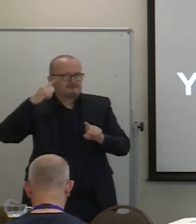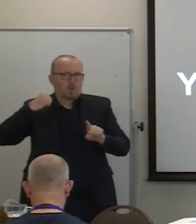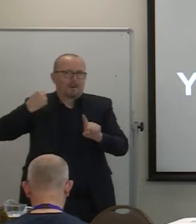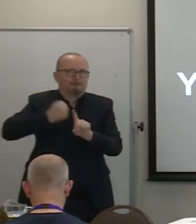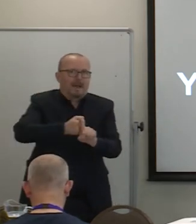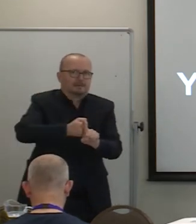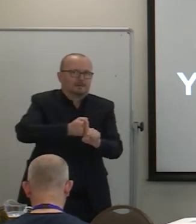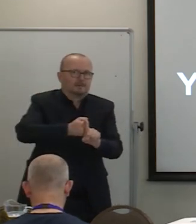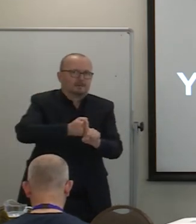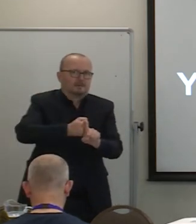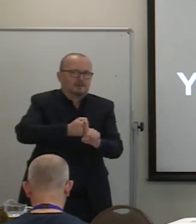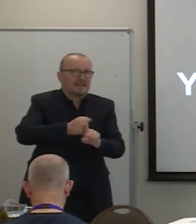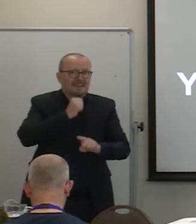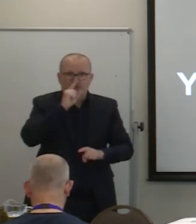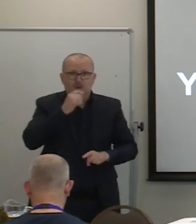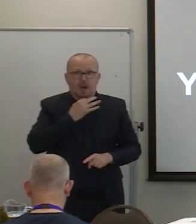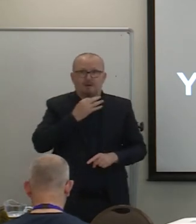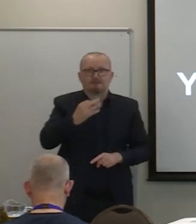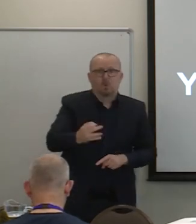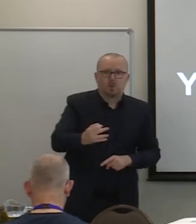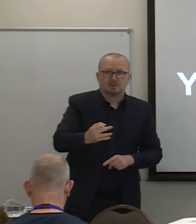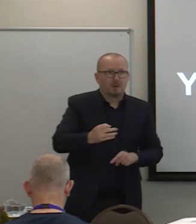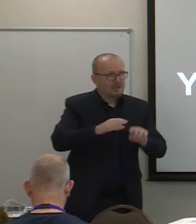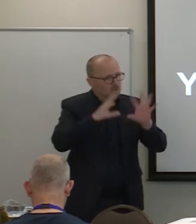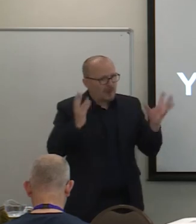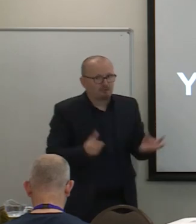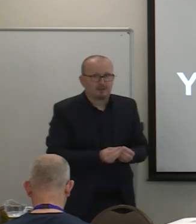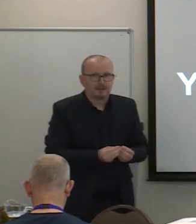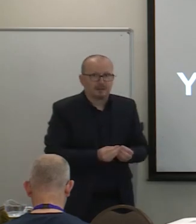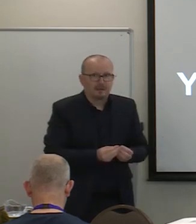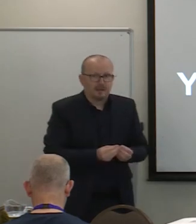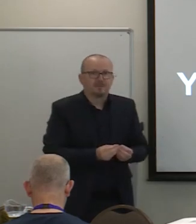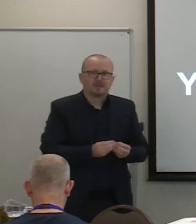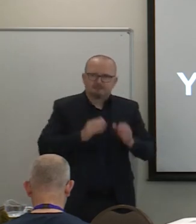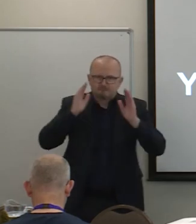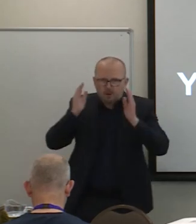afford to do digitisation projects, do the and. Because I believe that's where the impact is.